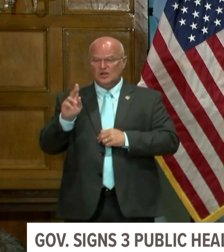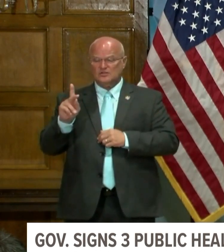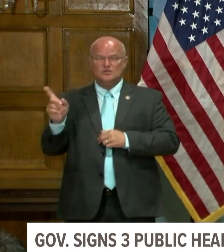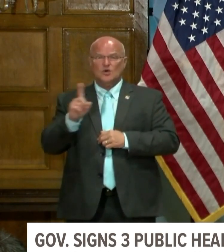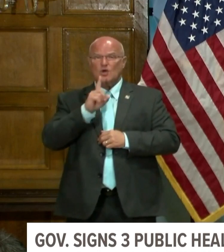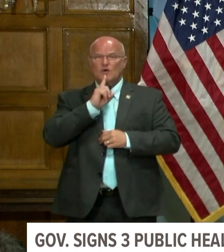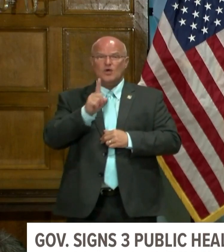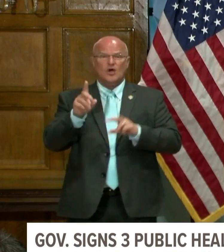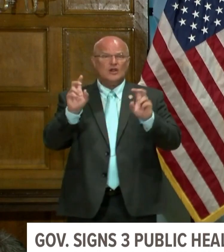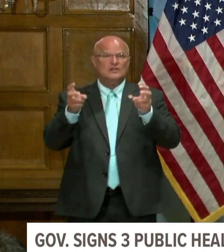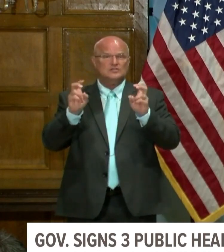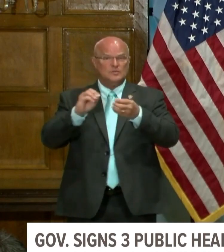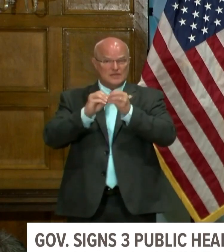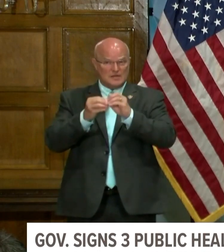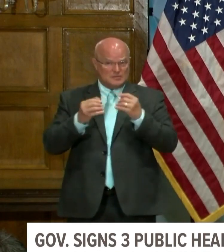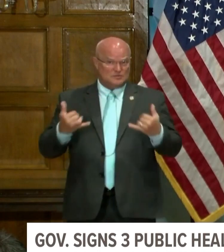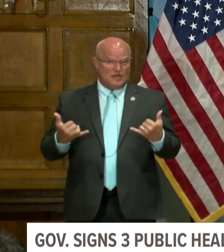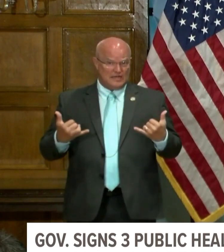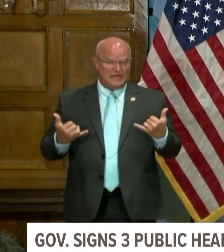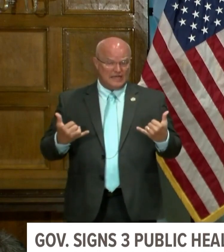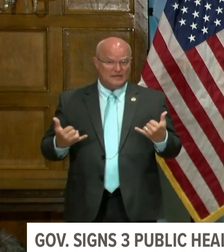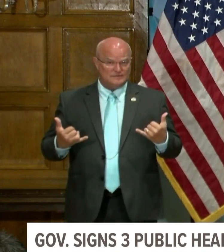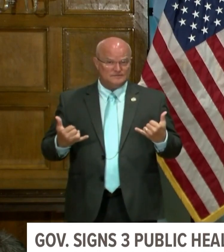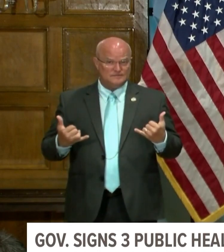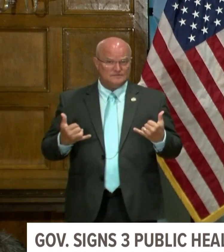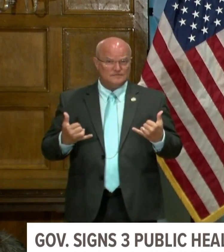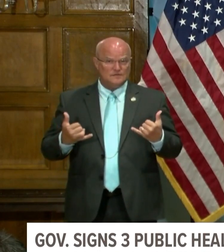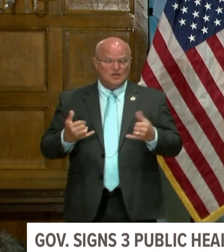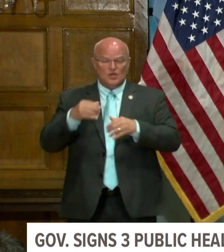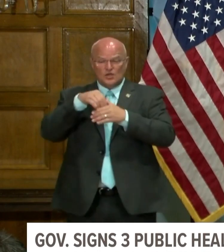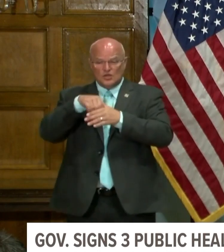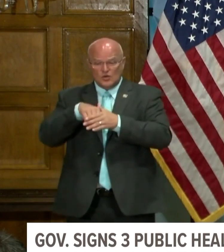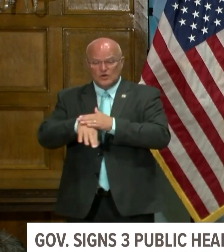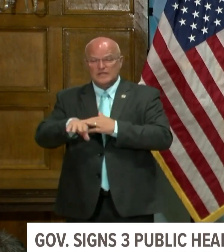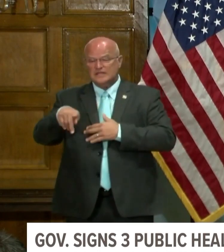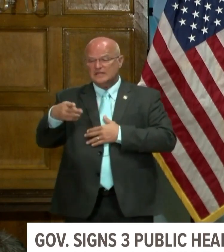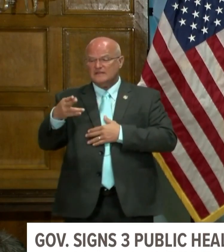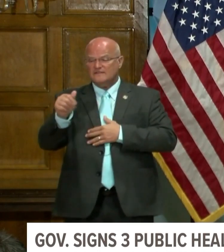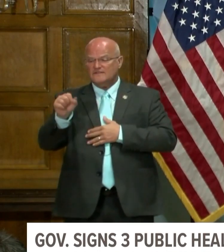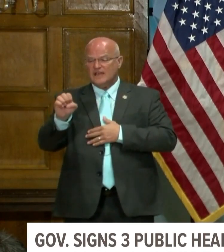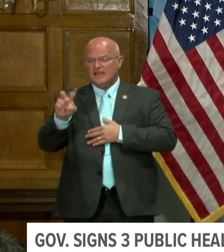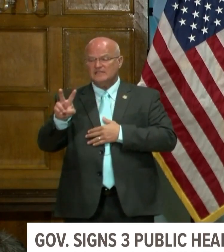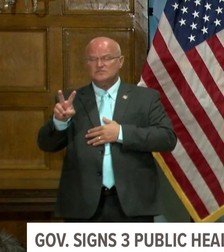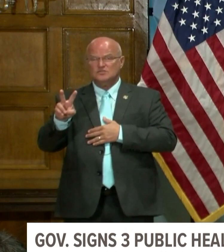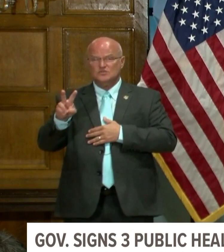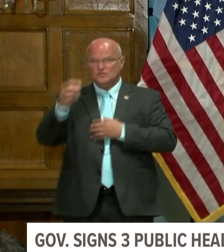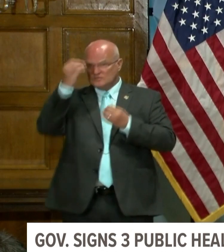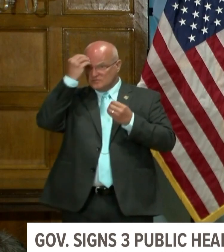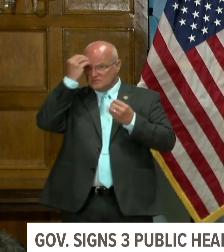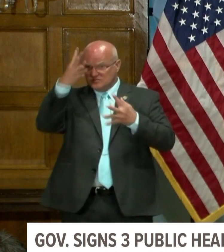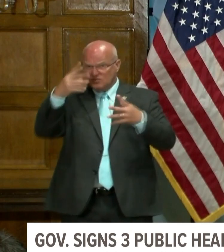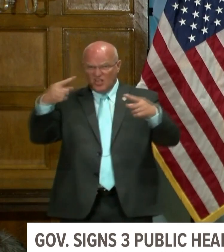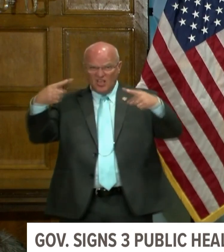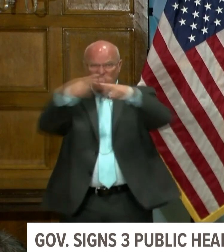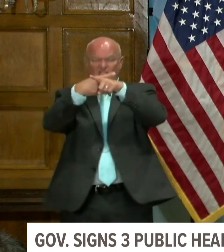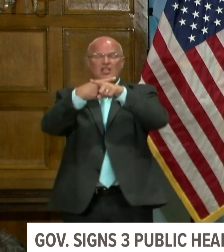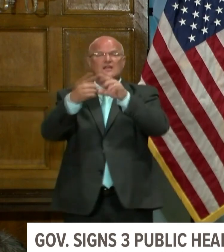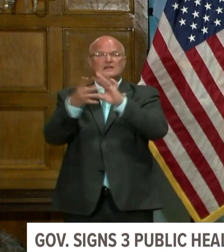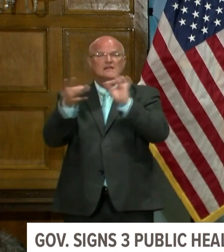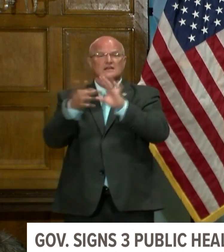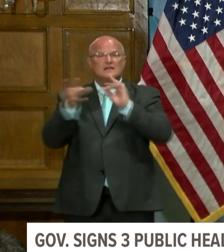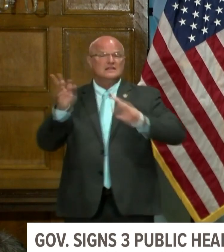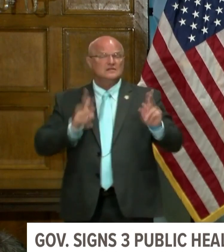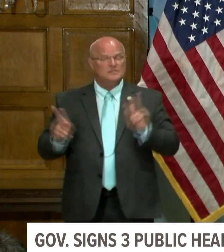are in terms of the numbers right now. Does going into phase 2, does that send a completely contradictory message